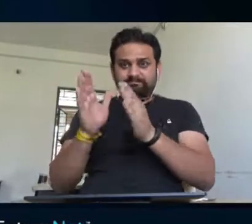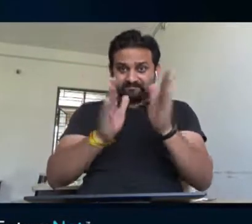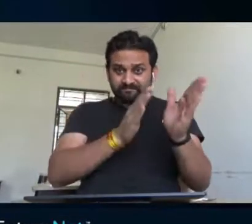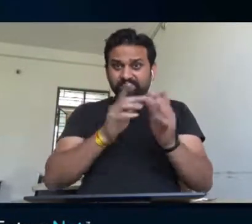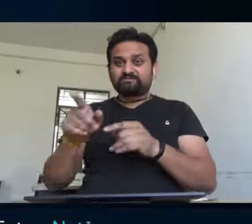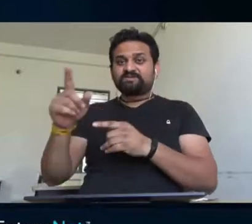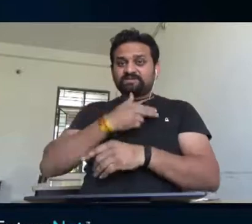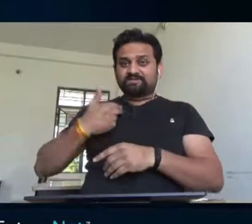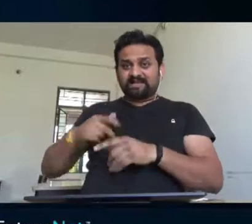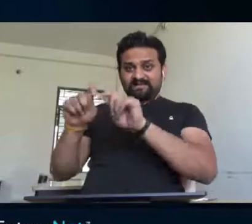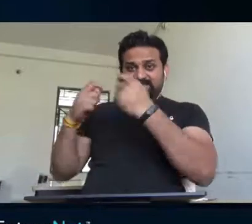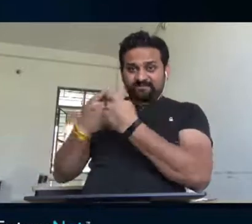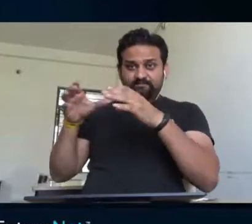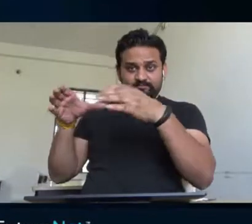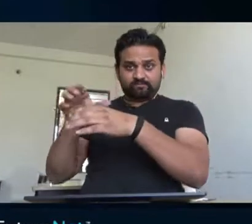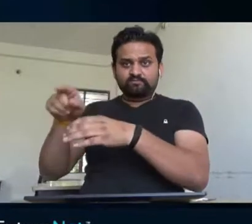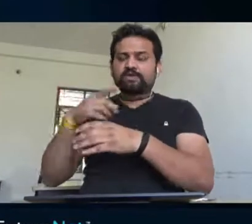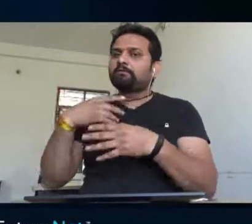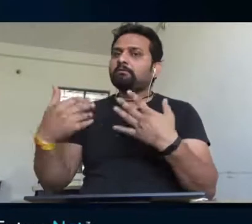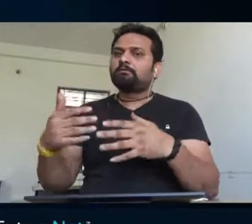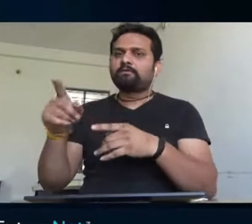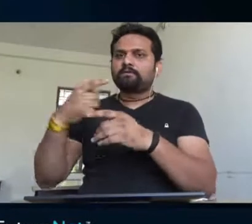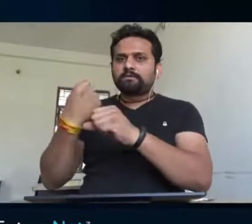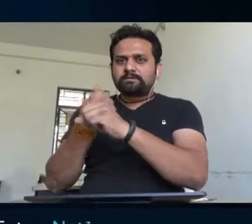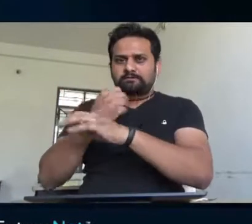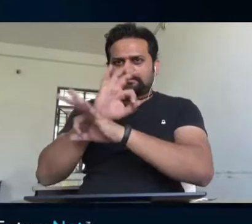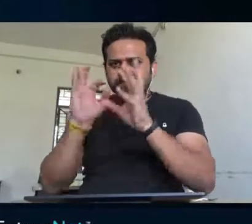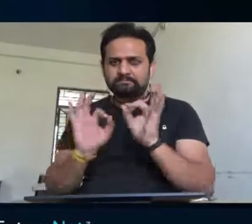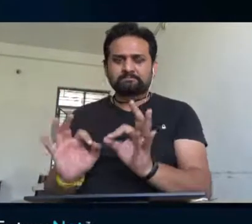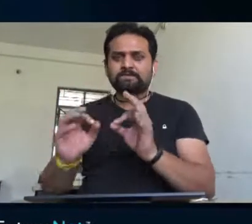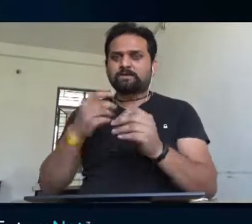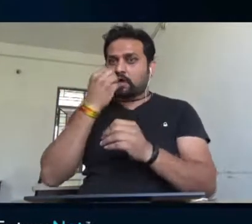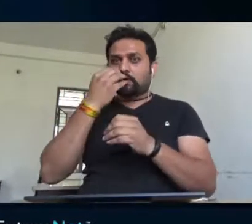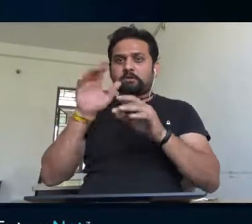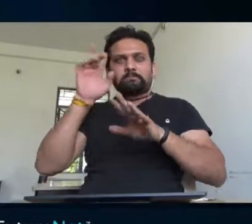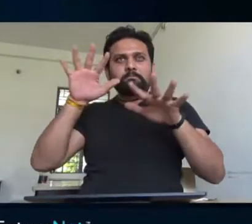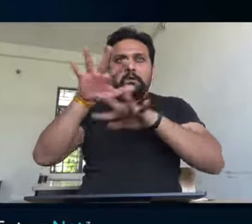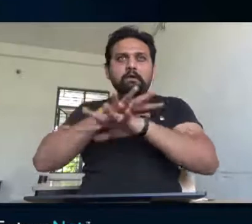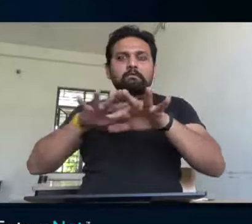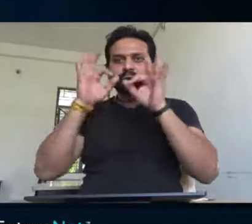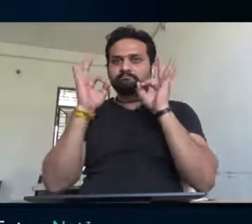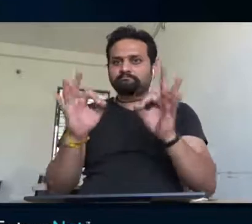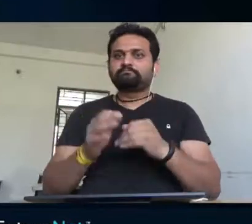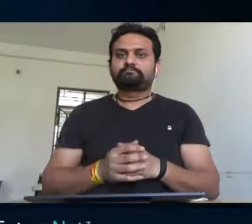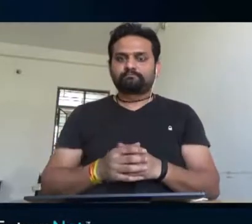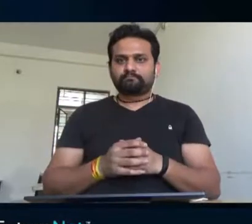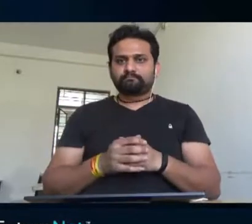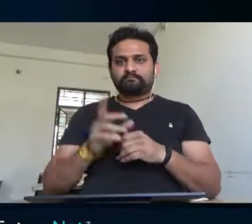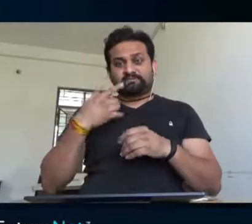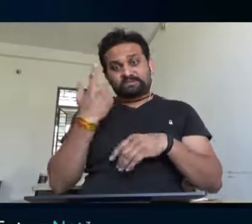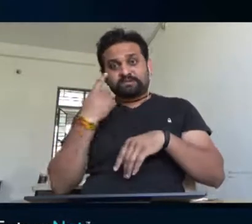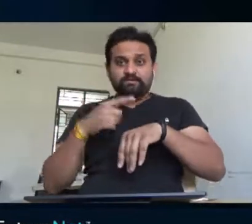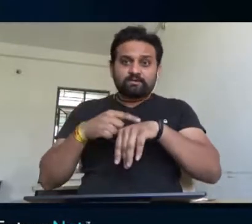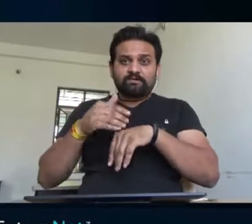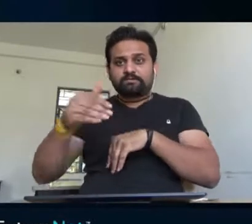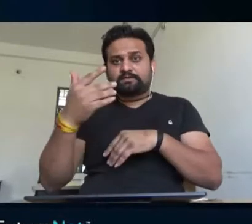leader, for our Chinese team, very good news. We have prepared now everything very good for Hong Kong. But you see how long